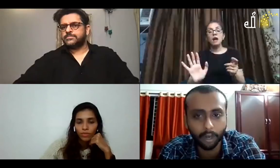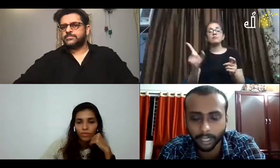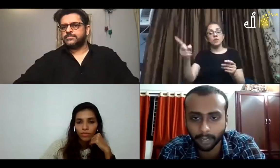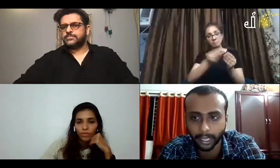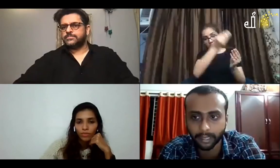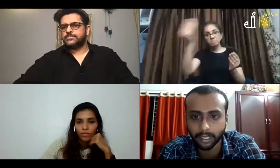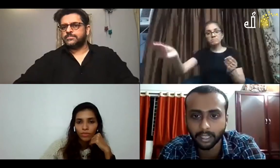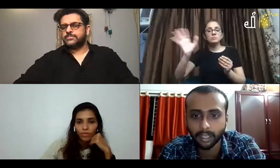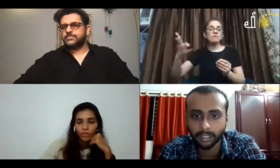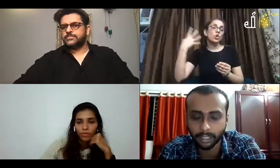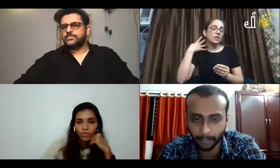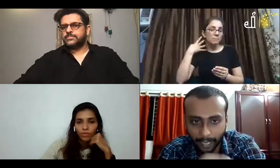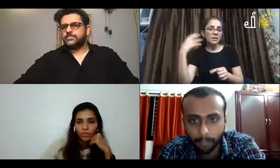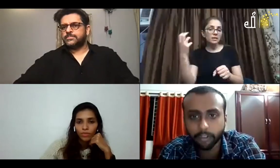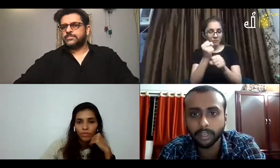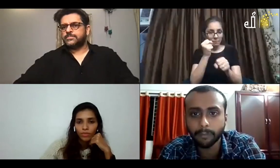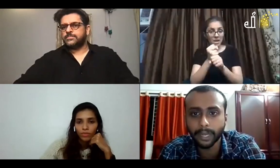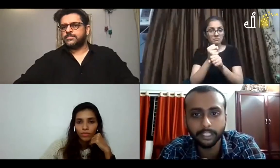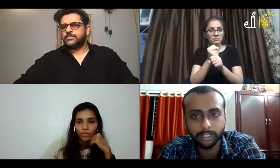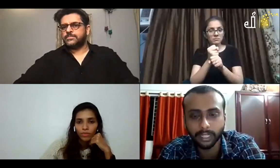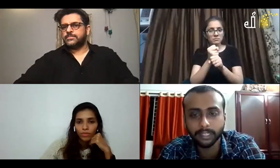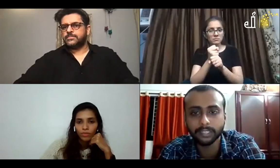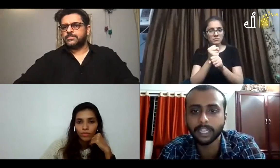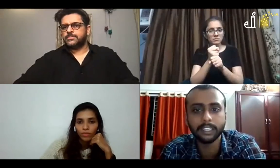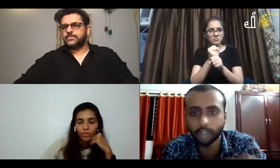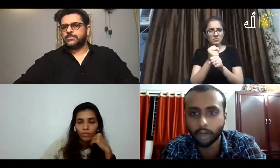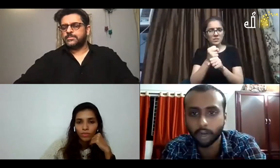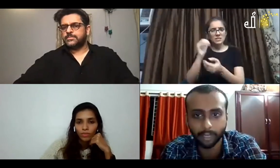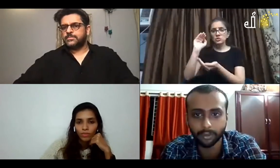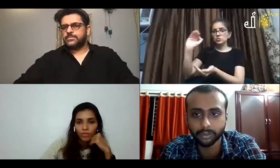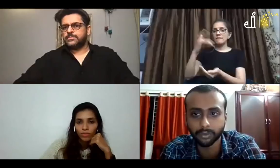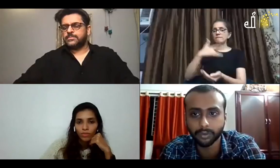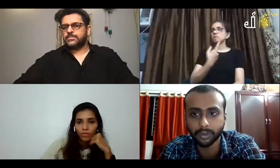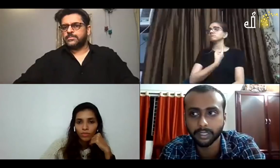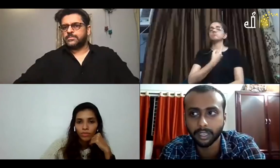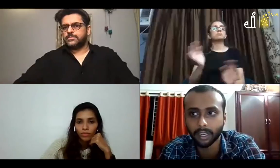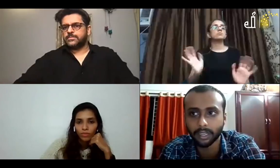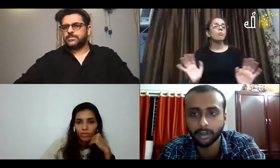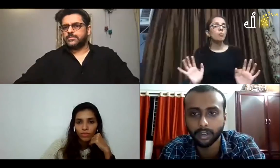with a cochlear implant, the aim of the implant is that the child is not left out. So